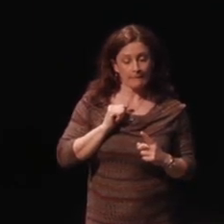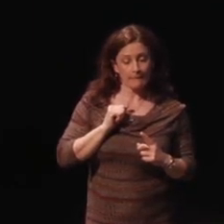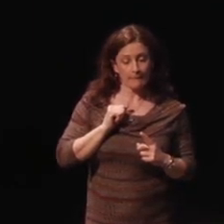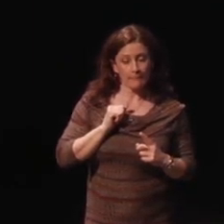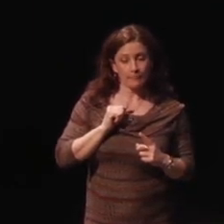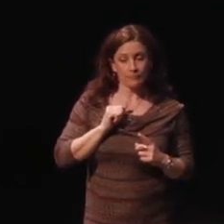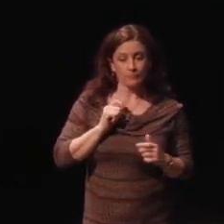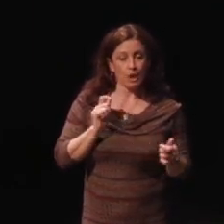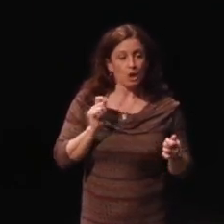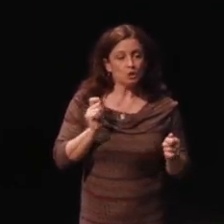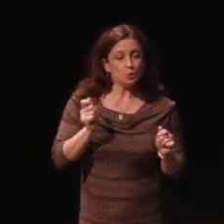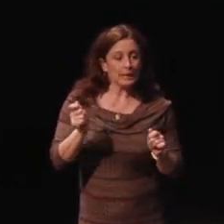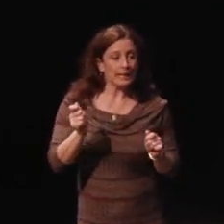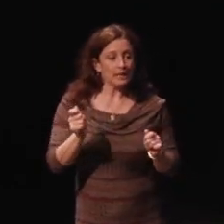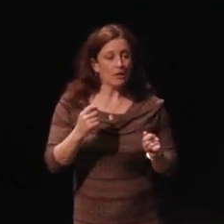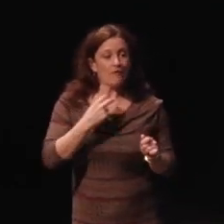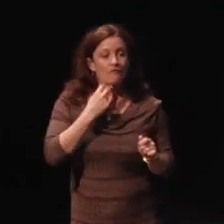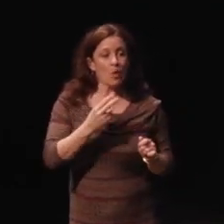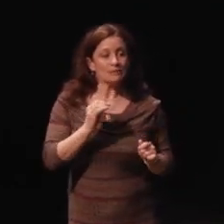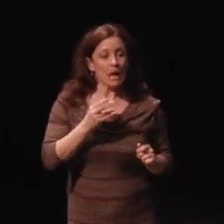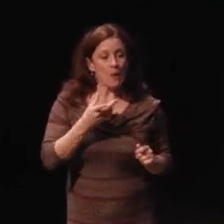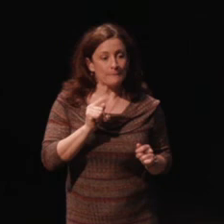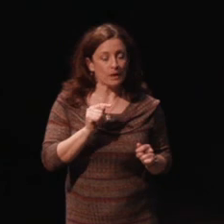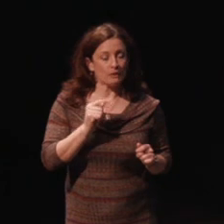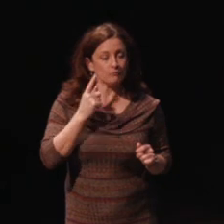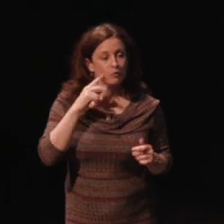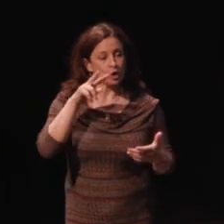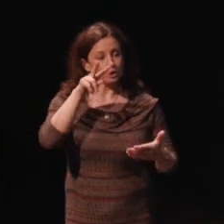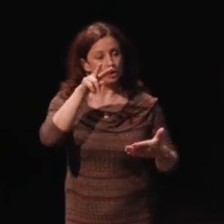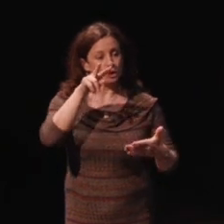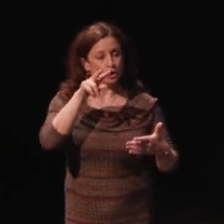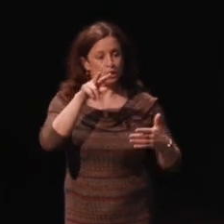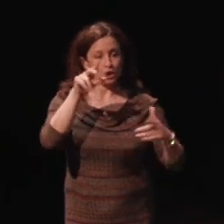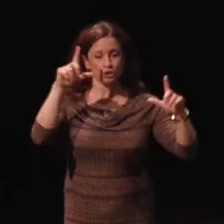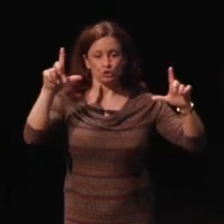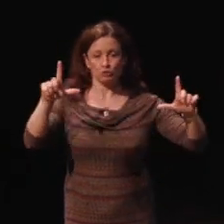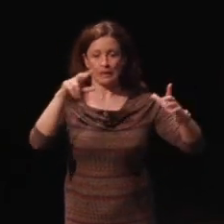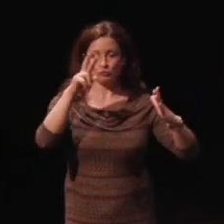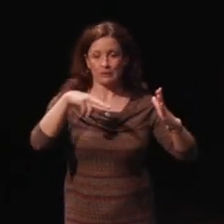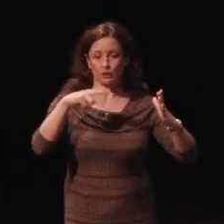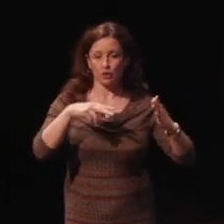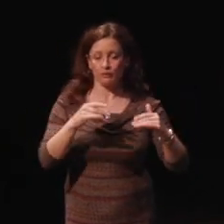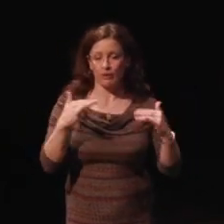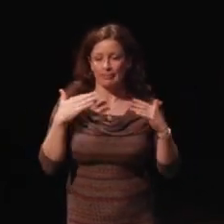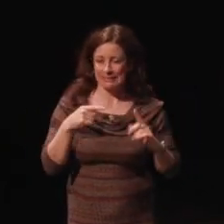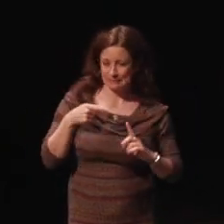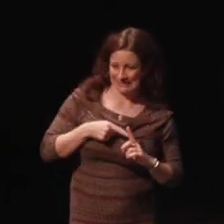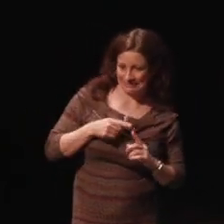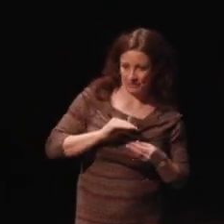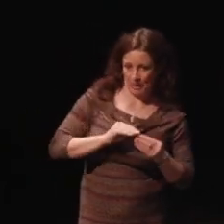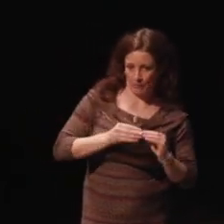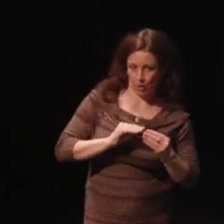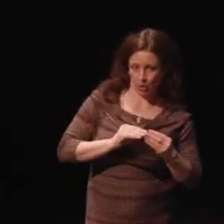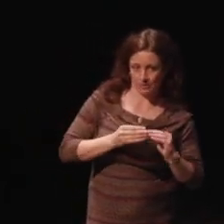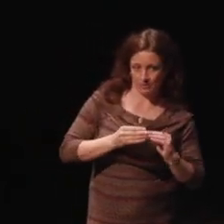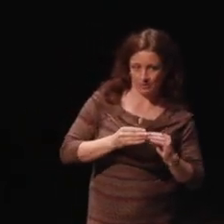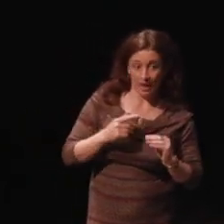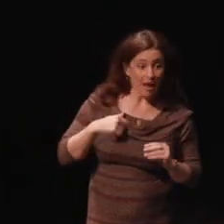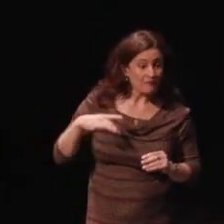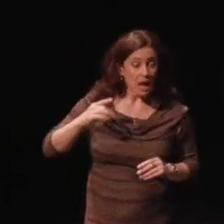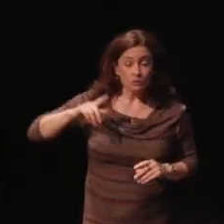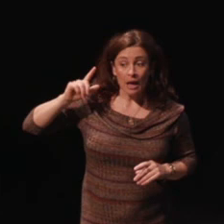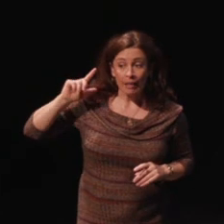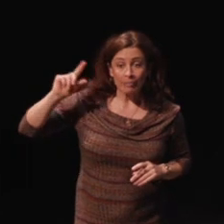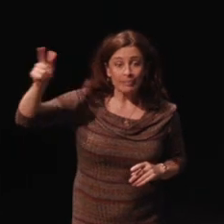tweak your voice output to be screen reader friendly, your texts actually, specifically for numbers. So this I found out only way